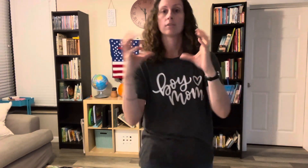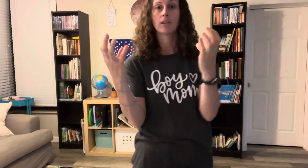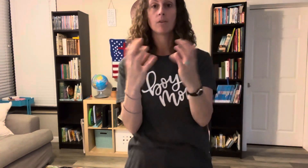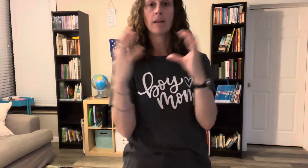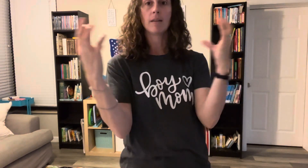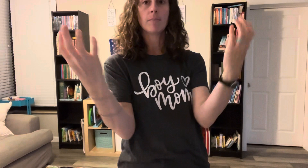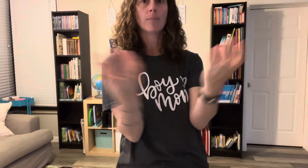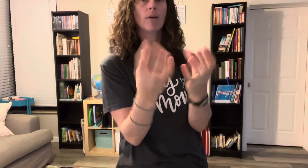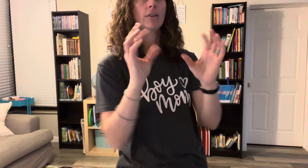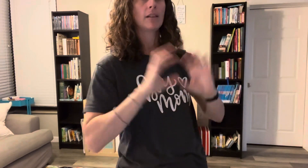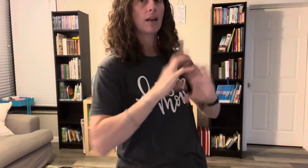you're making big puffy clouds.